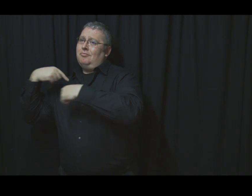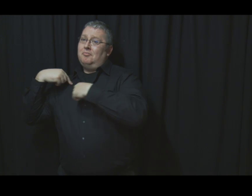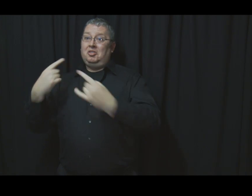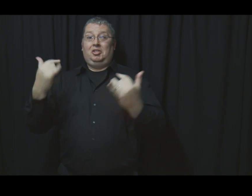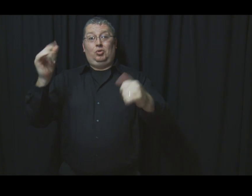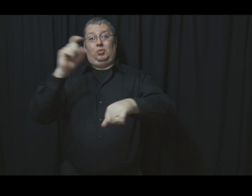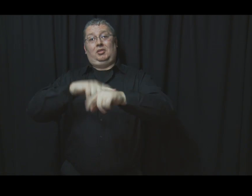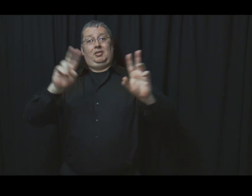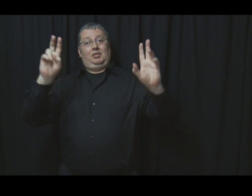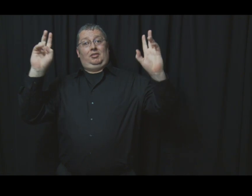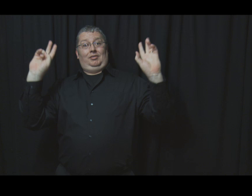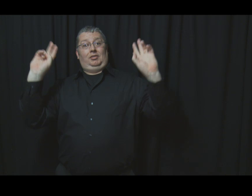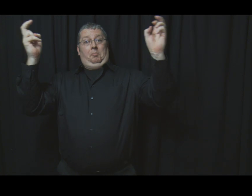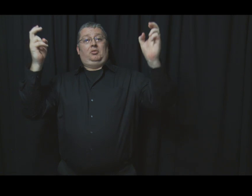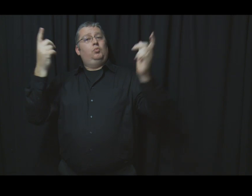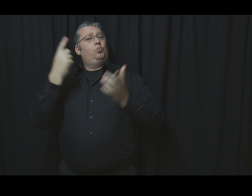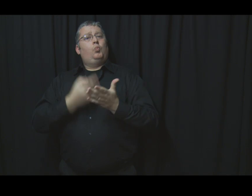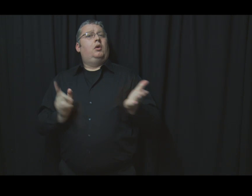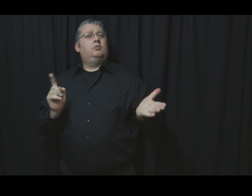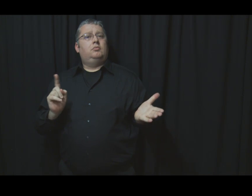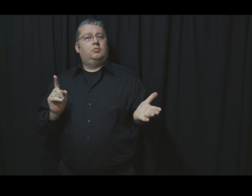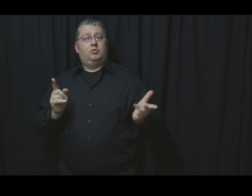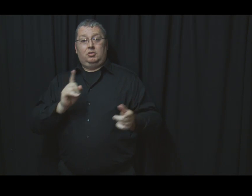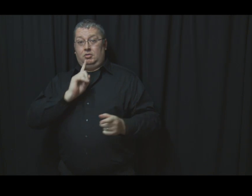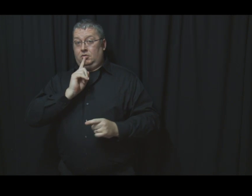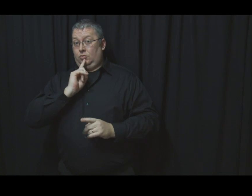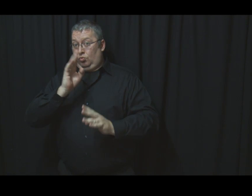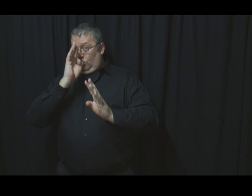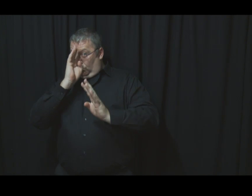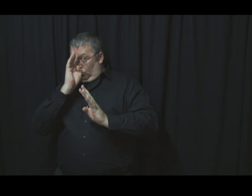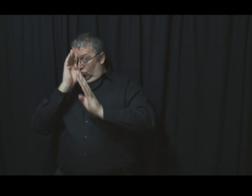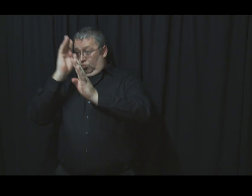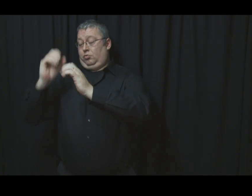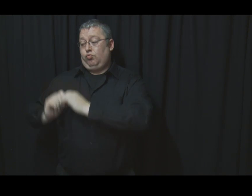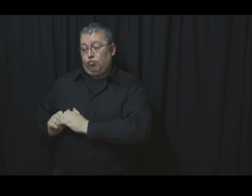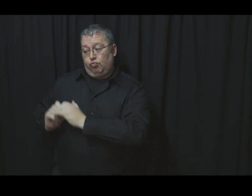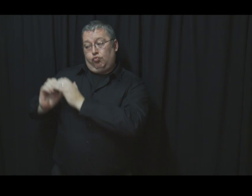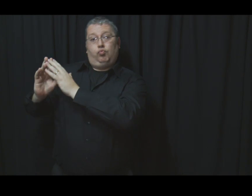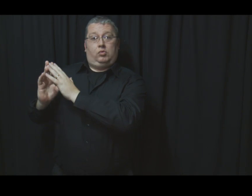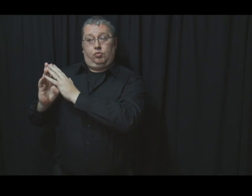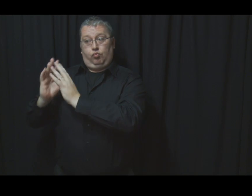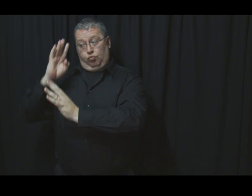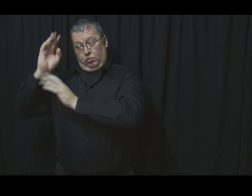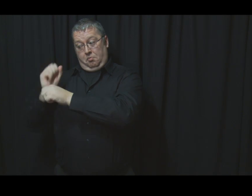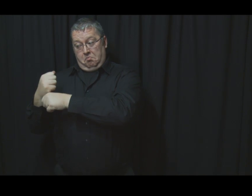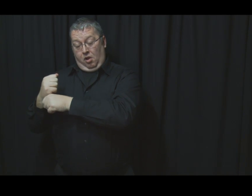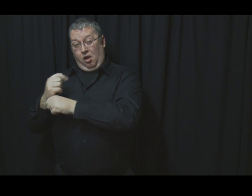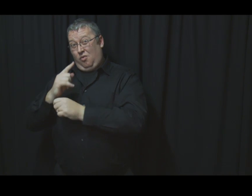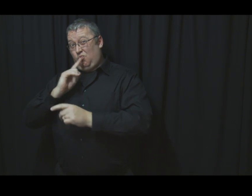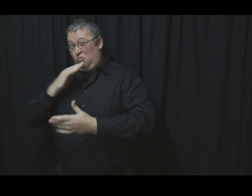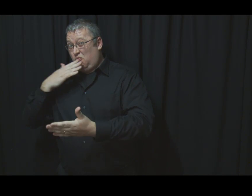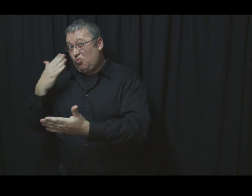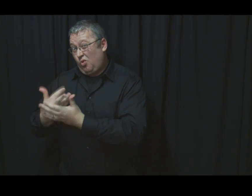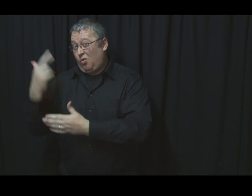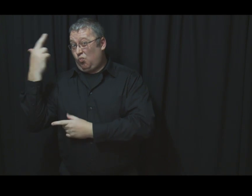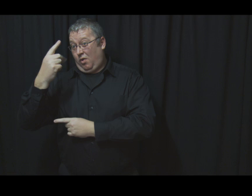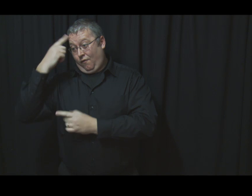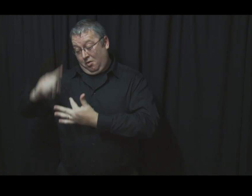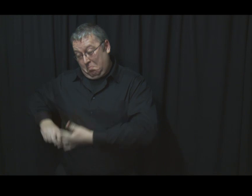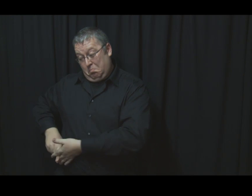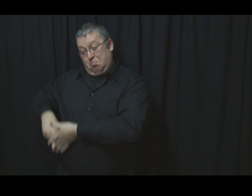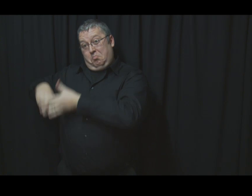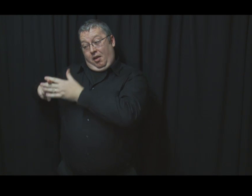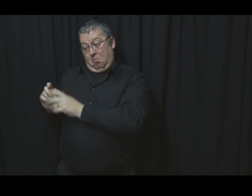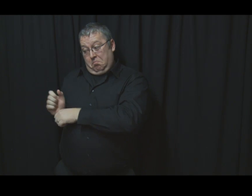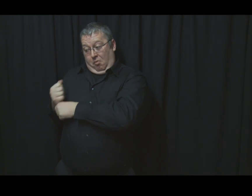debated is the following. Is creation a viable model of origins in today's modern